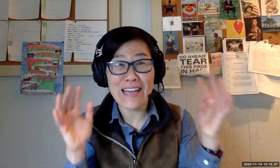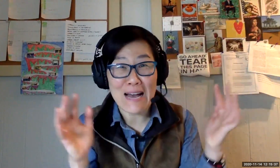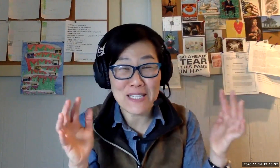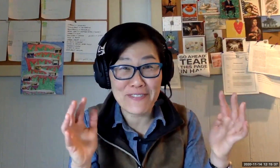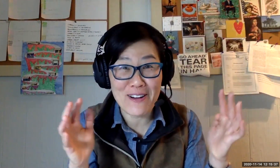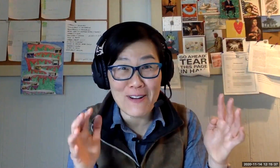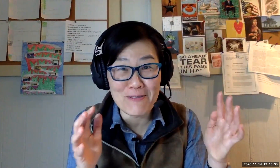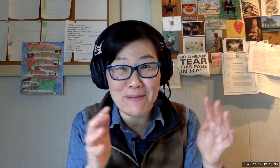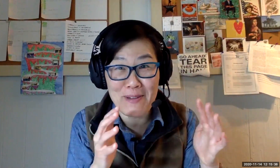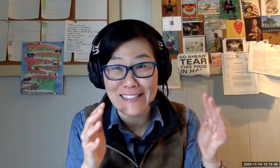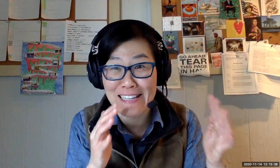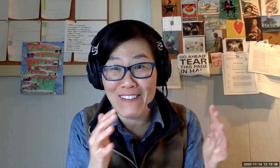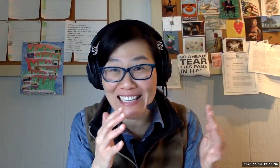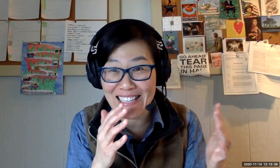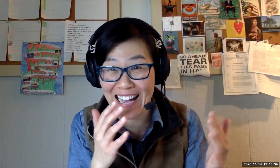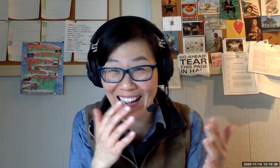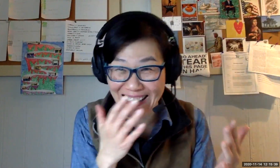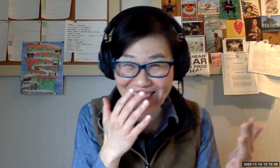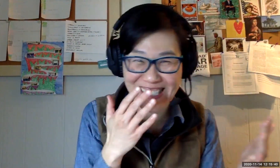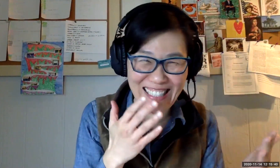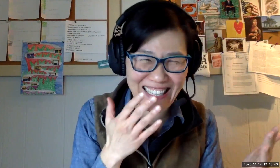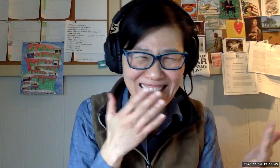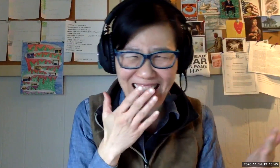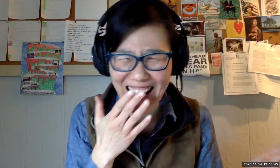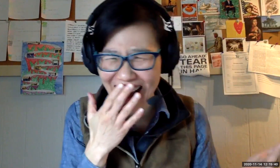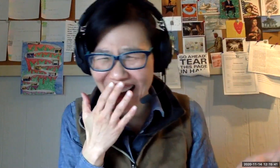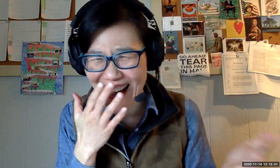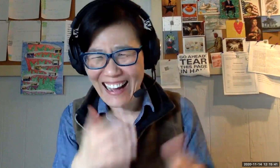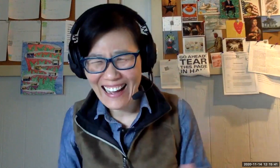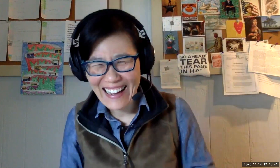were all captive in our own room. We had no idea.